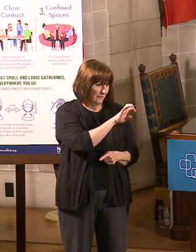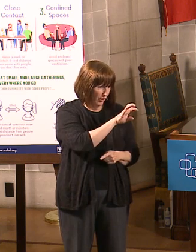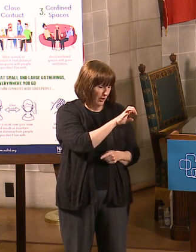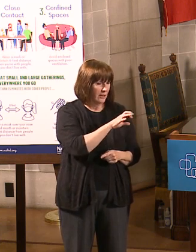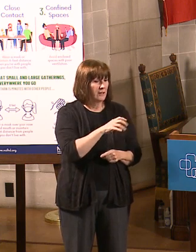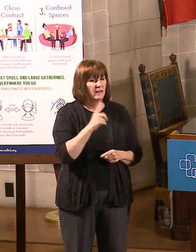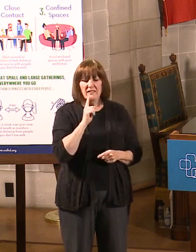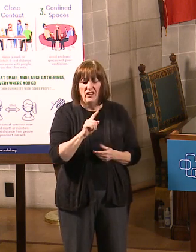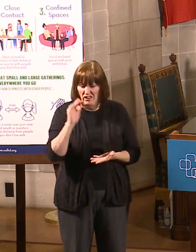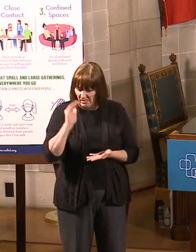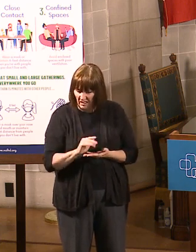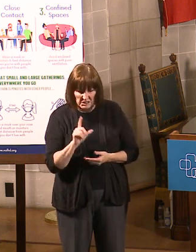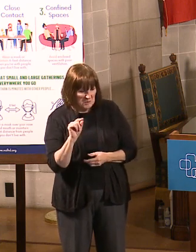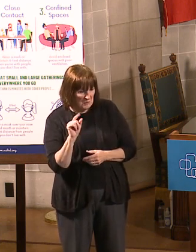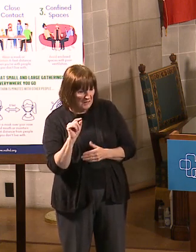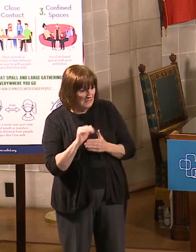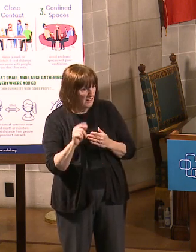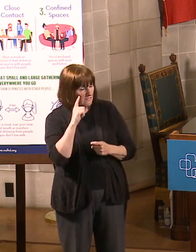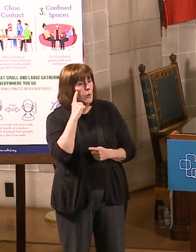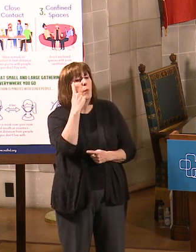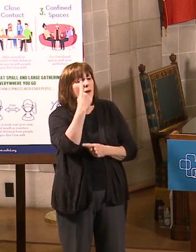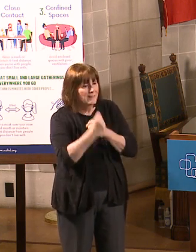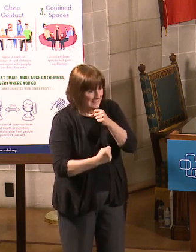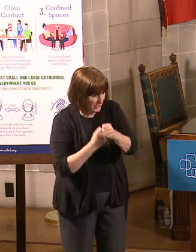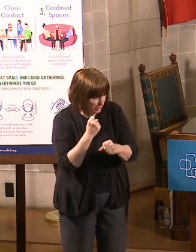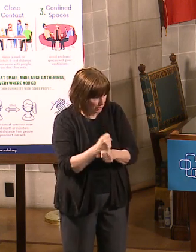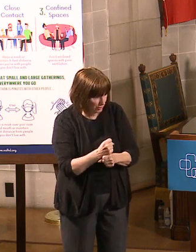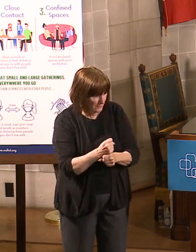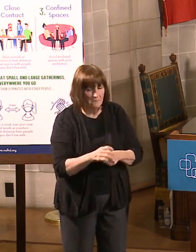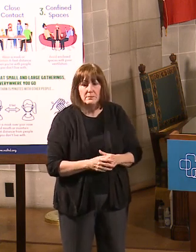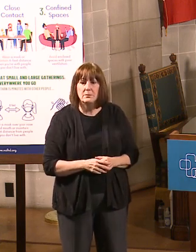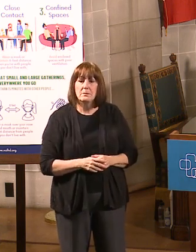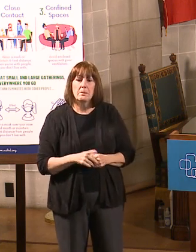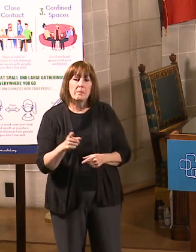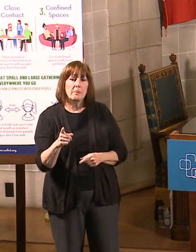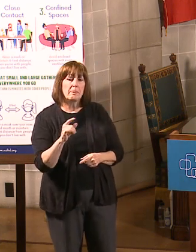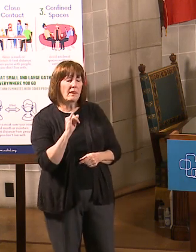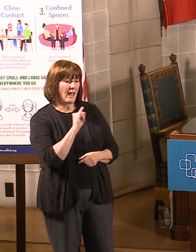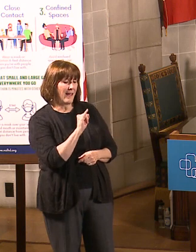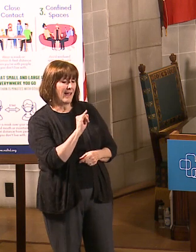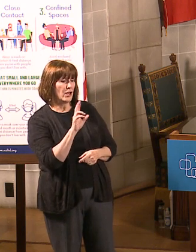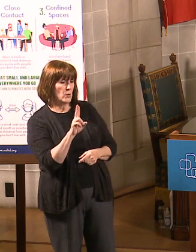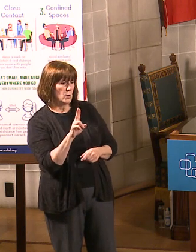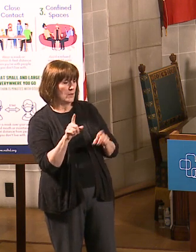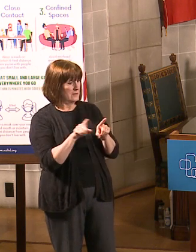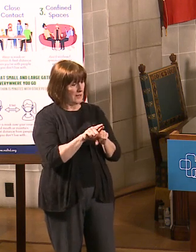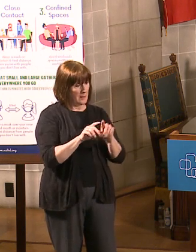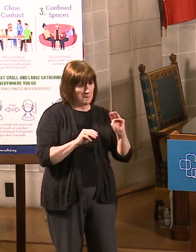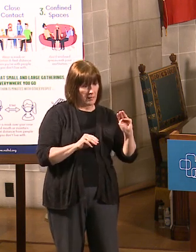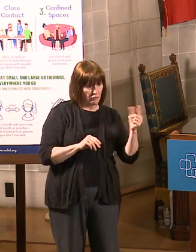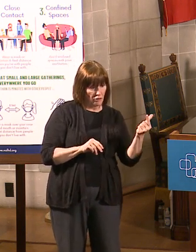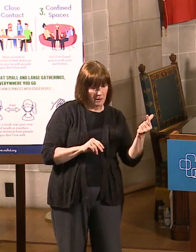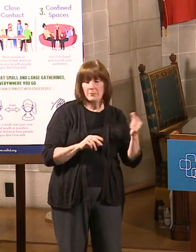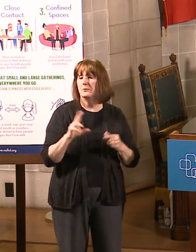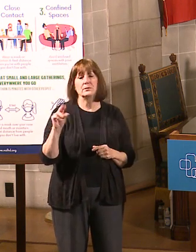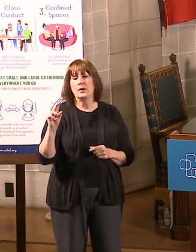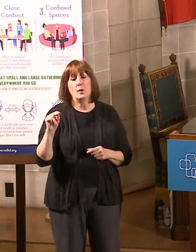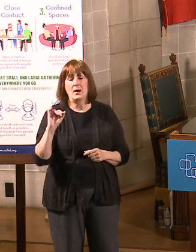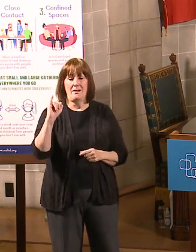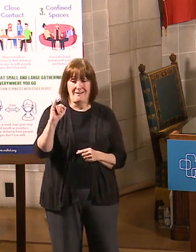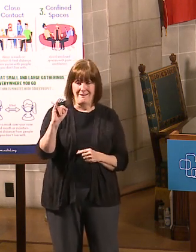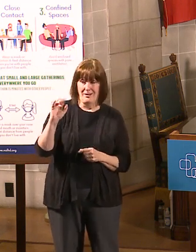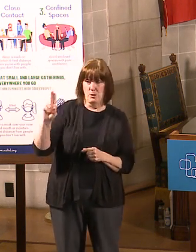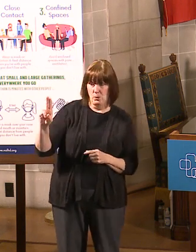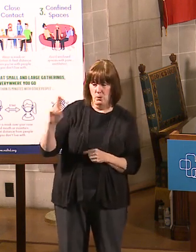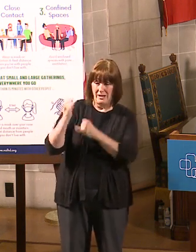for less than $20 for a year's supply. So is an international unit the same as a milligram? No, it is not. An international